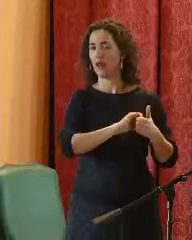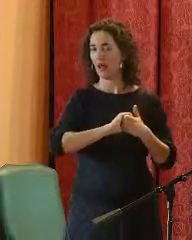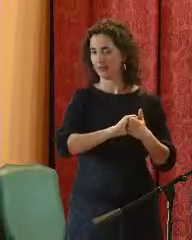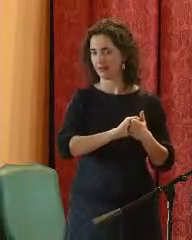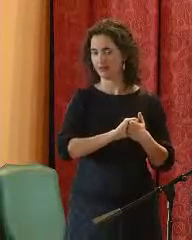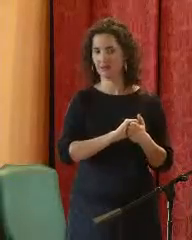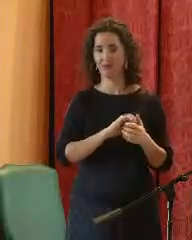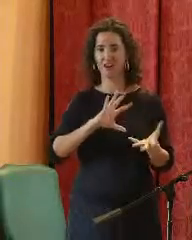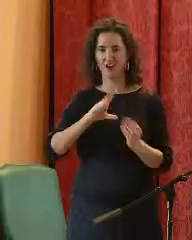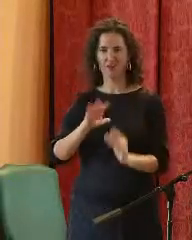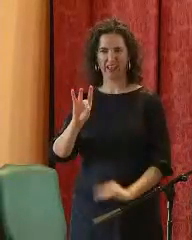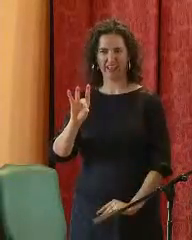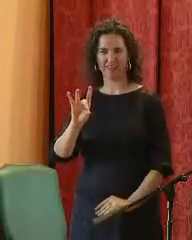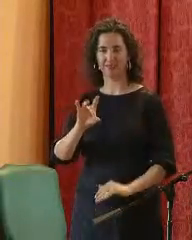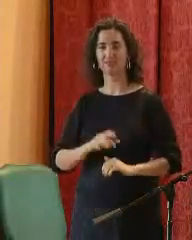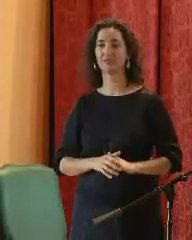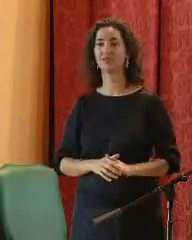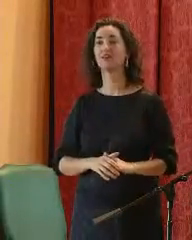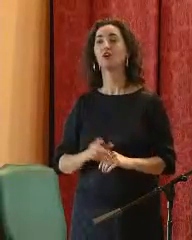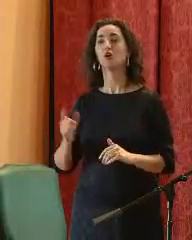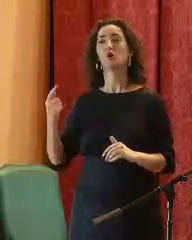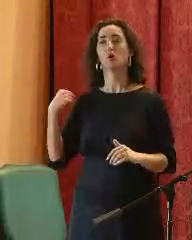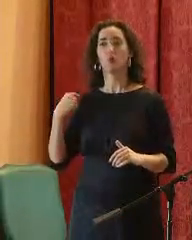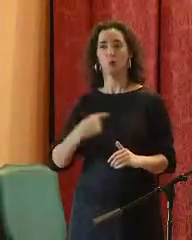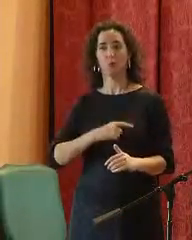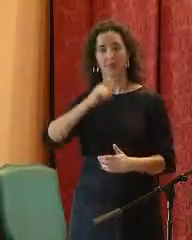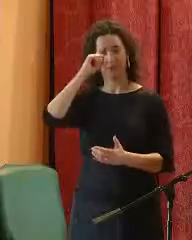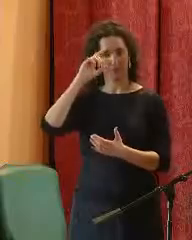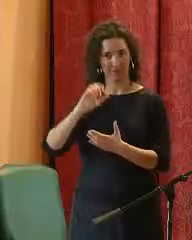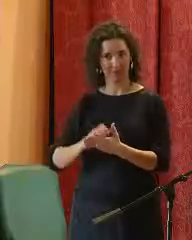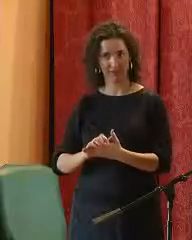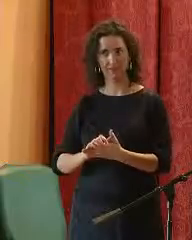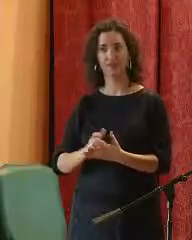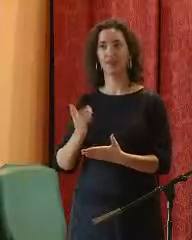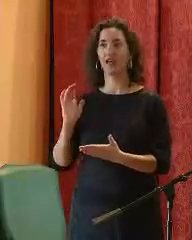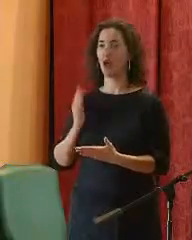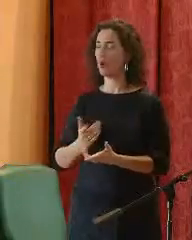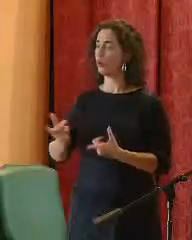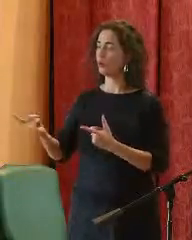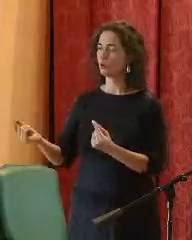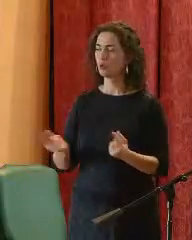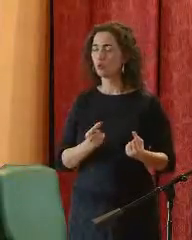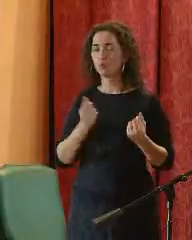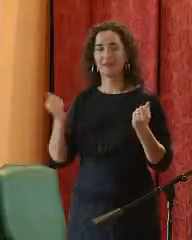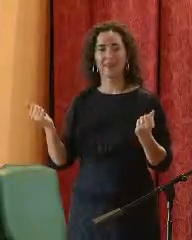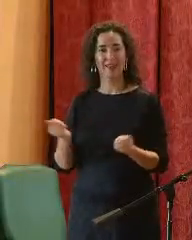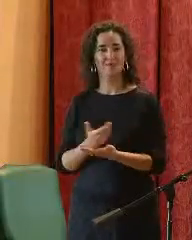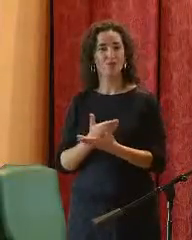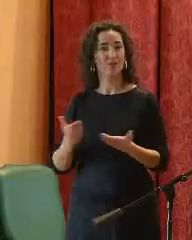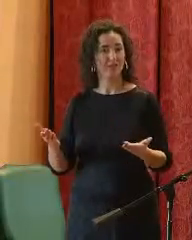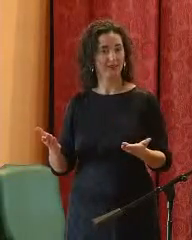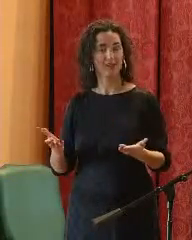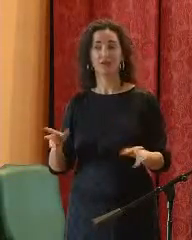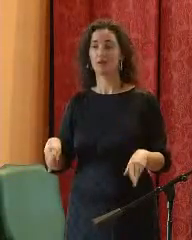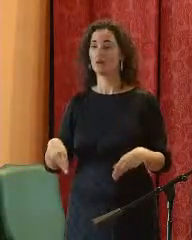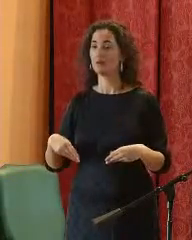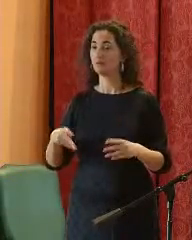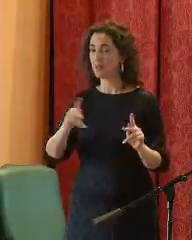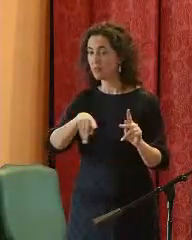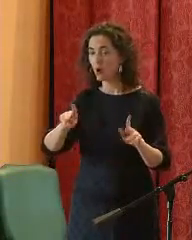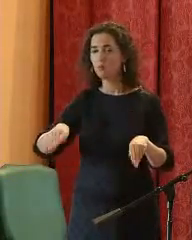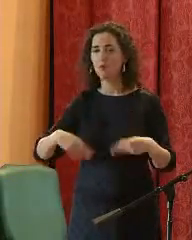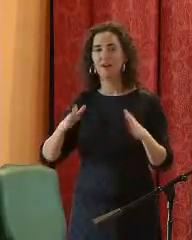It is our belief that everything we do to provide services, great services for